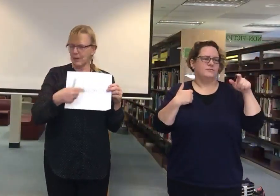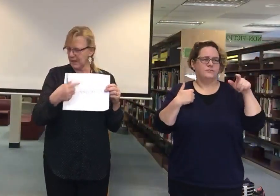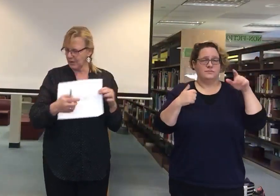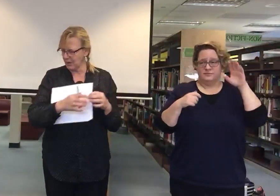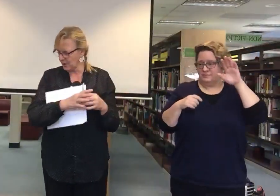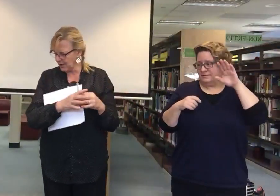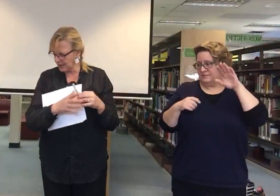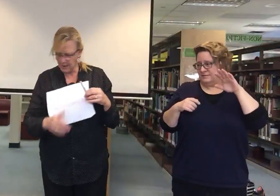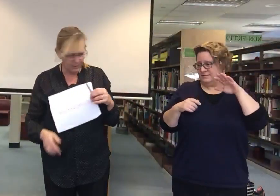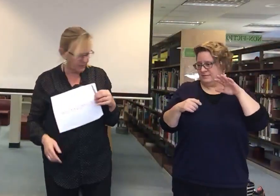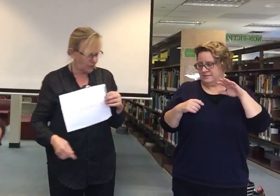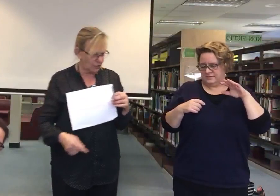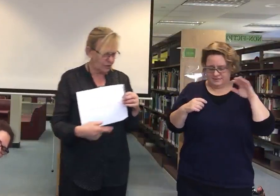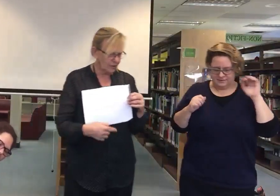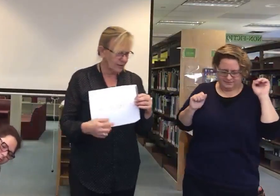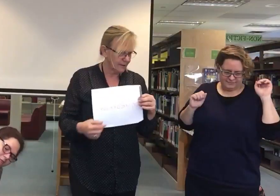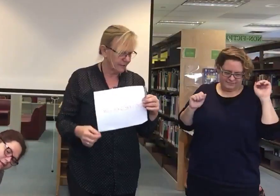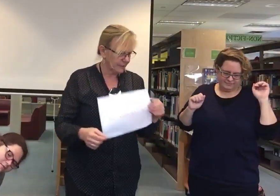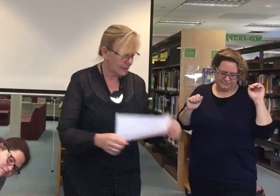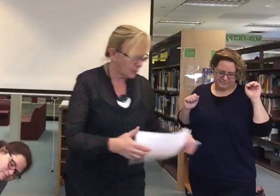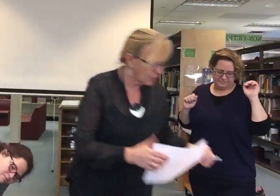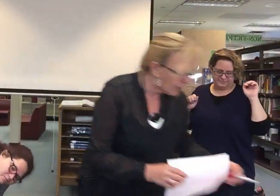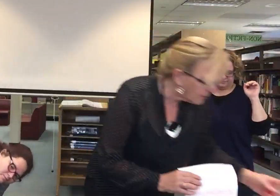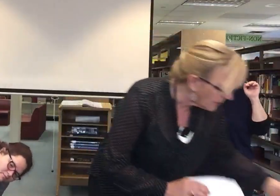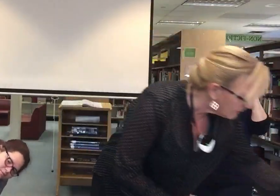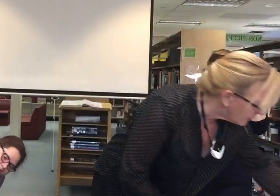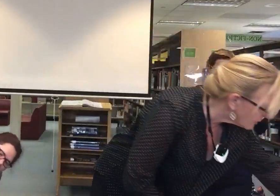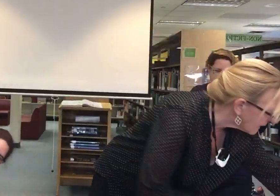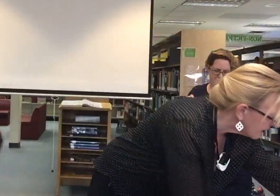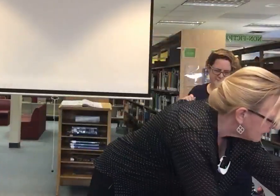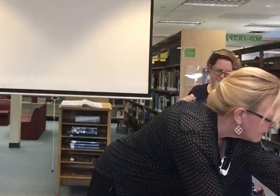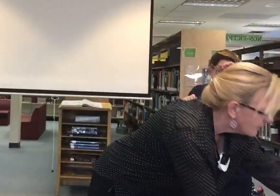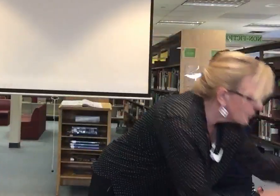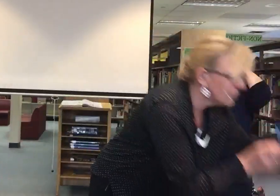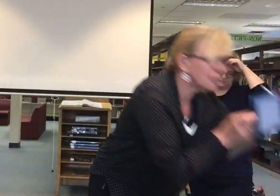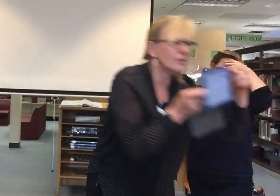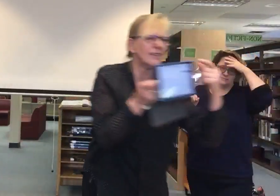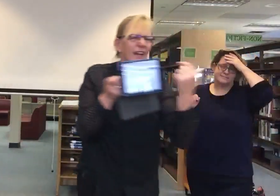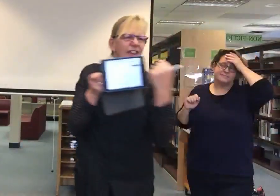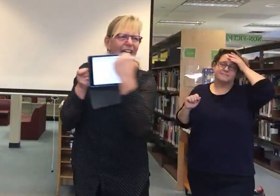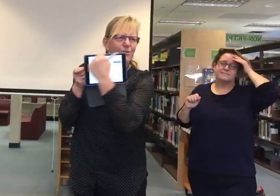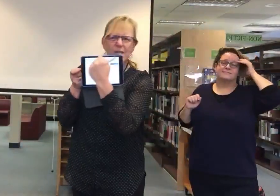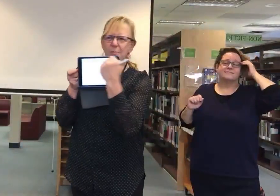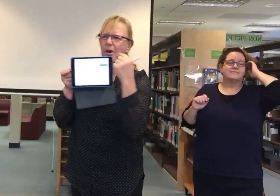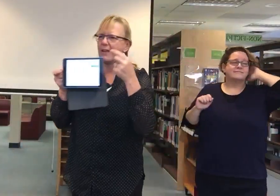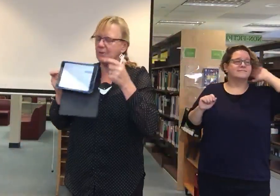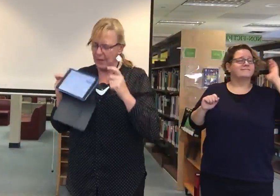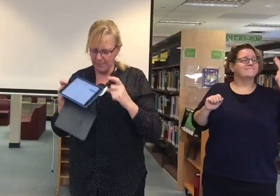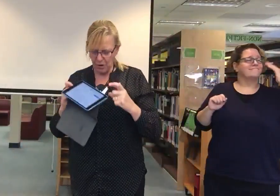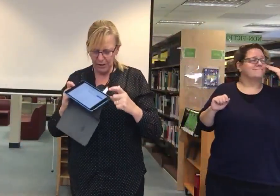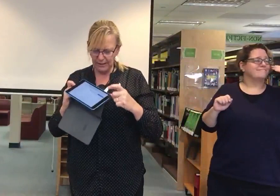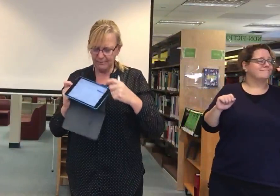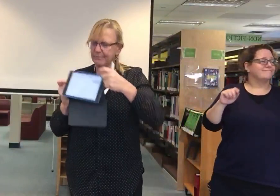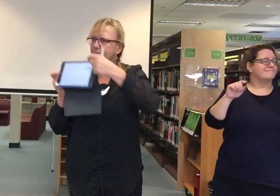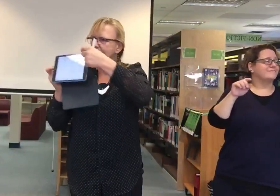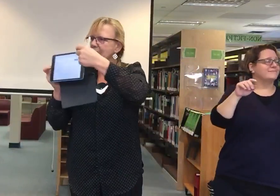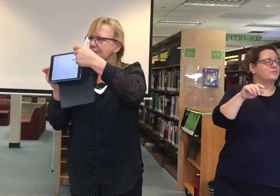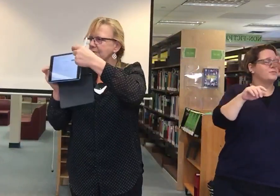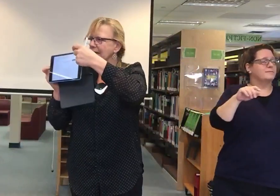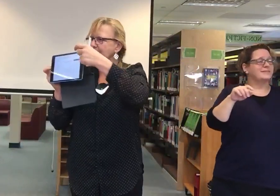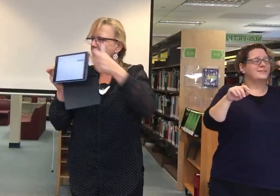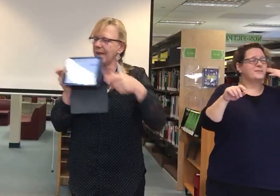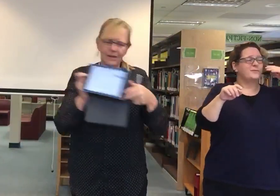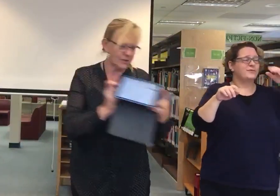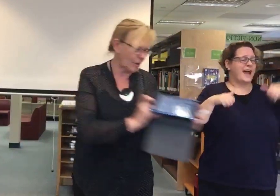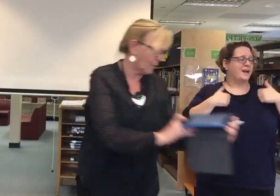Do you know what, or, you know, on the top of your, can I borrow your iPad for a second? So, you know, the address bar, that's what I'm calling,